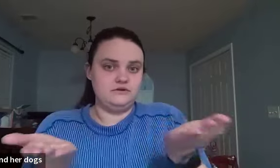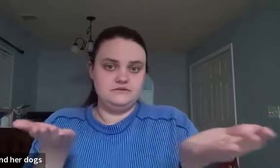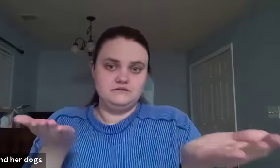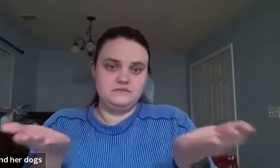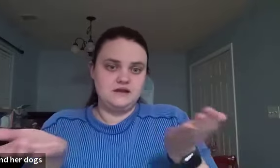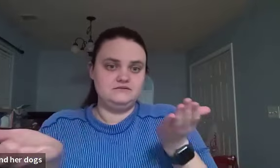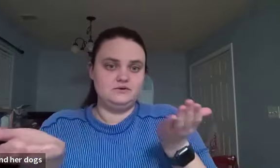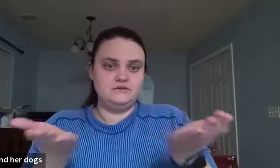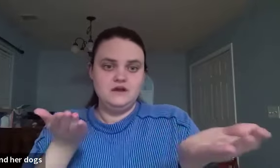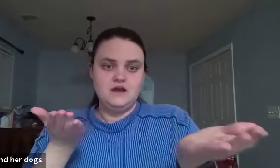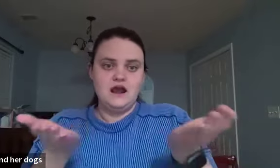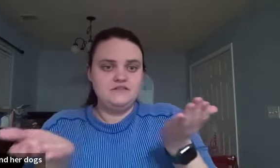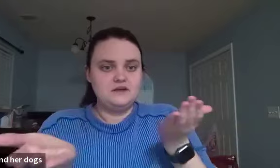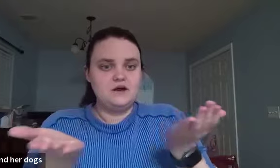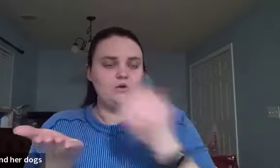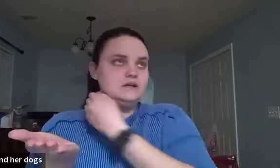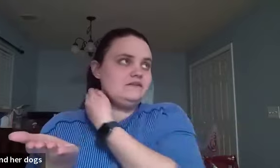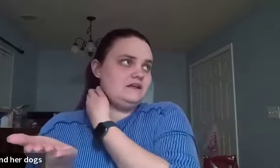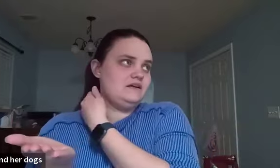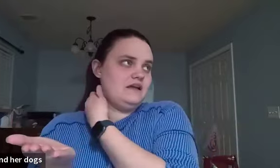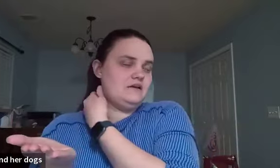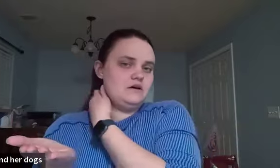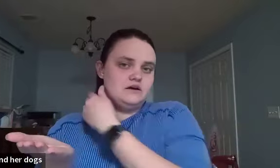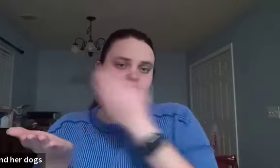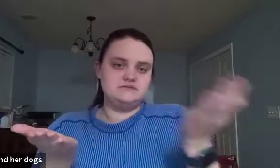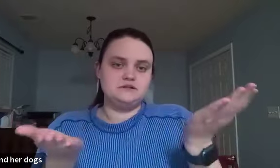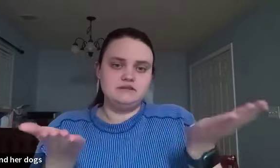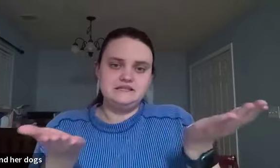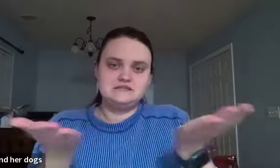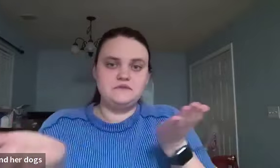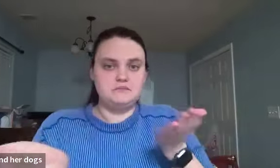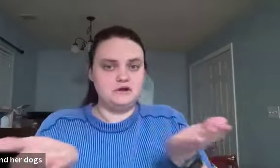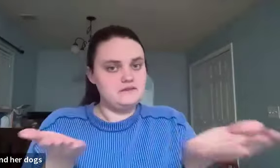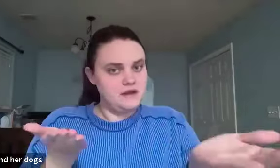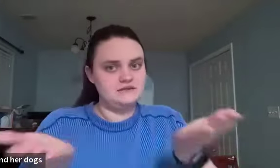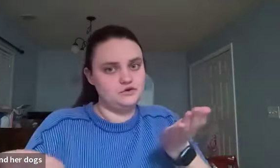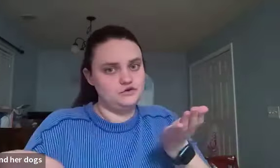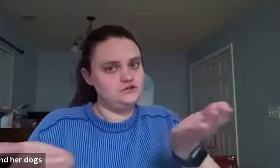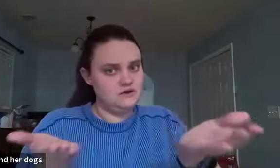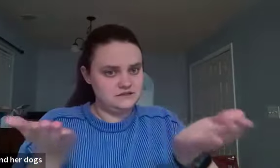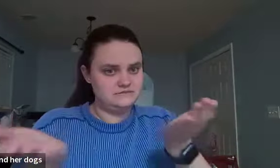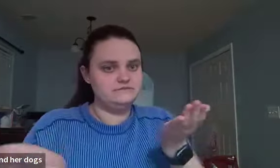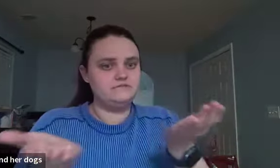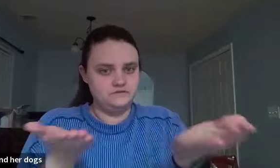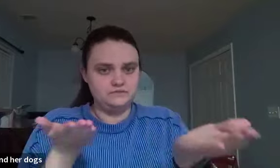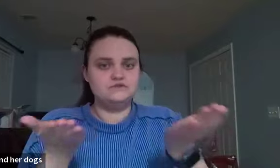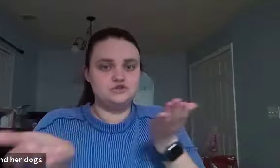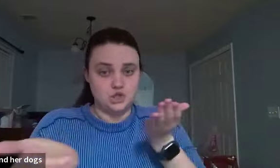forth. I think about holding the different plates when they bring in them back and forth to you guys for food. So